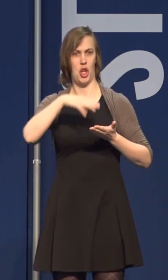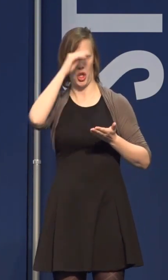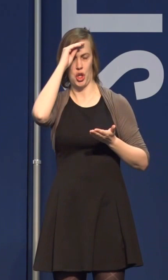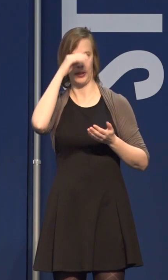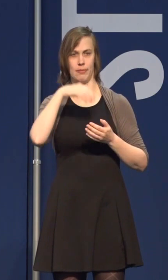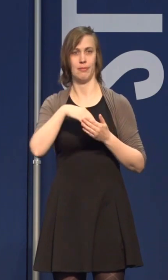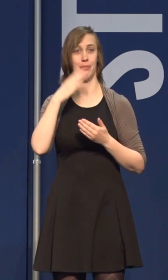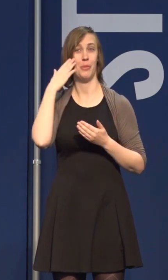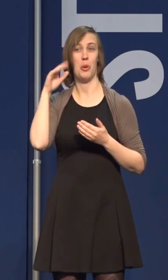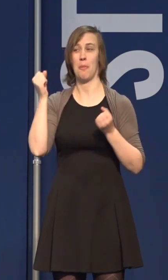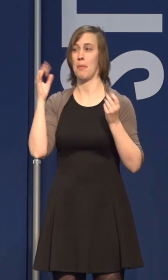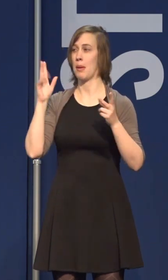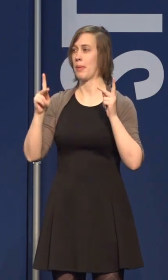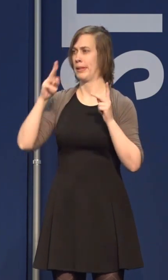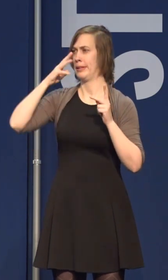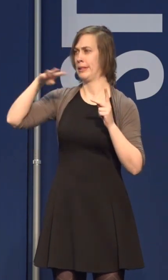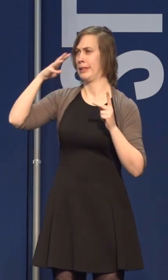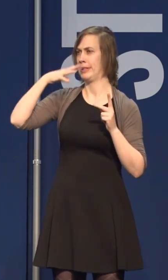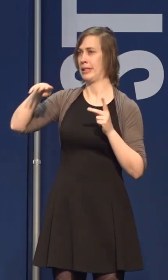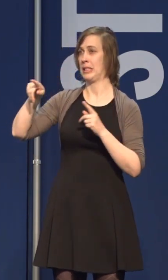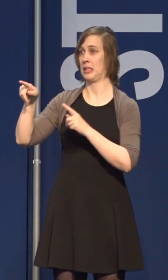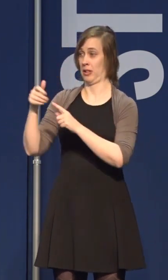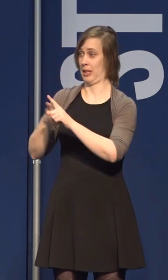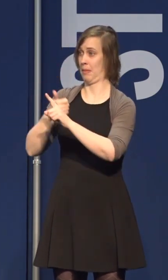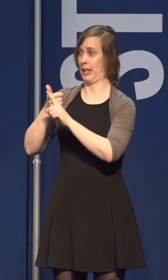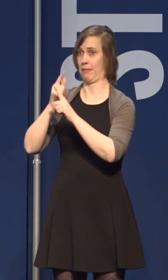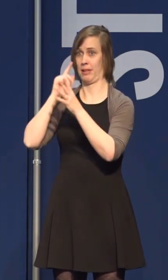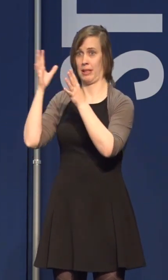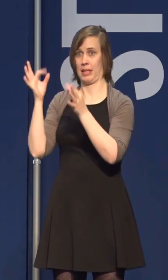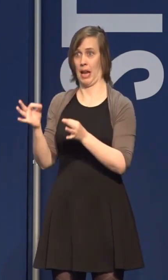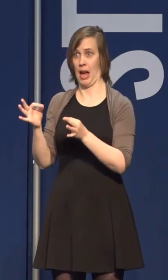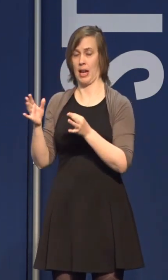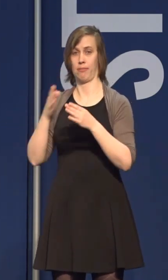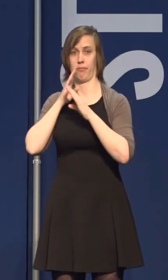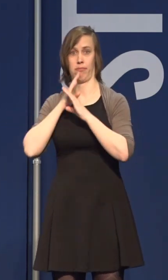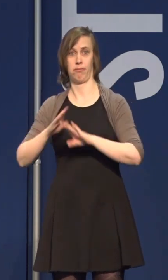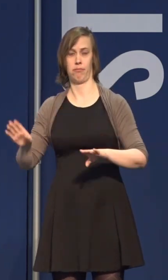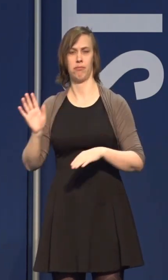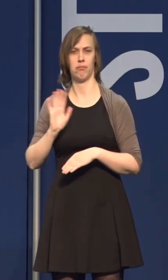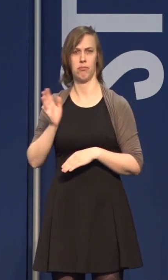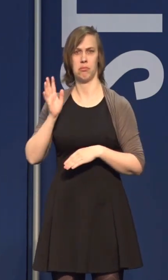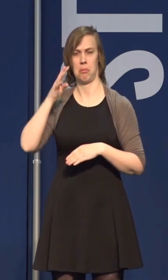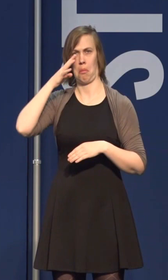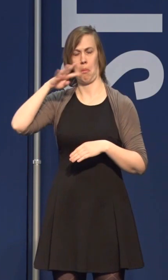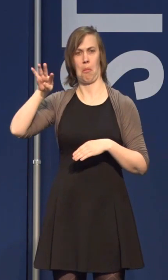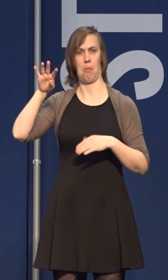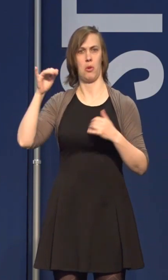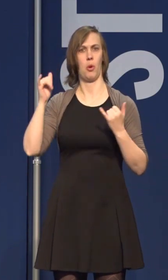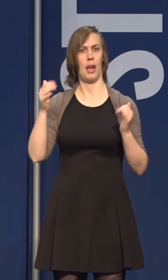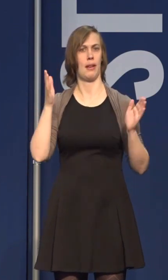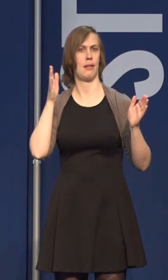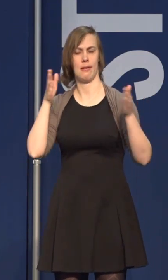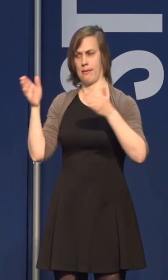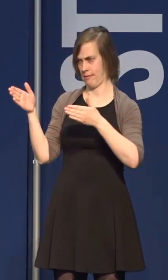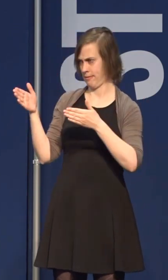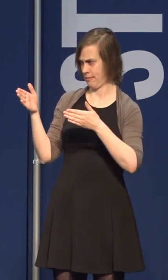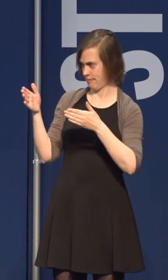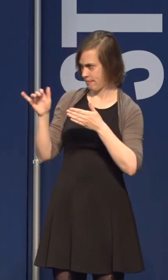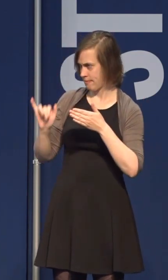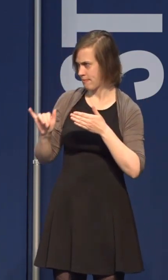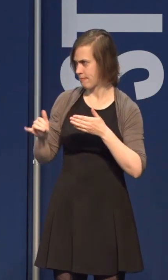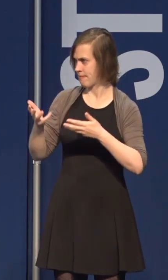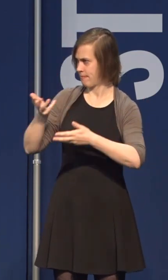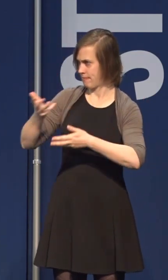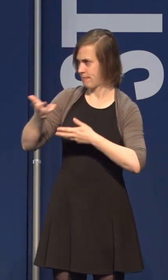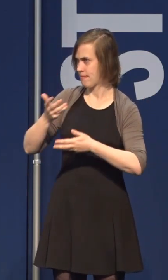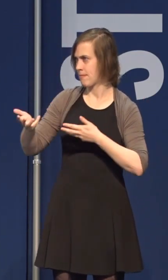not heard. You can work to change that, so be an active member of your community. I wish to take